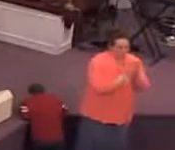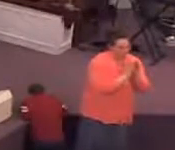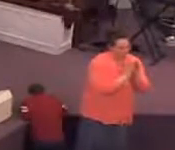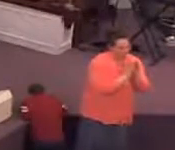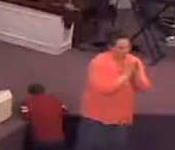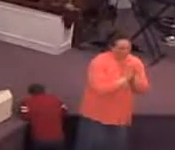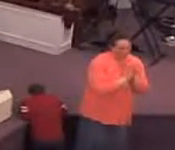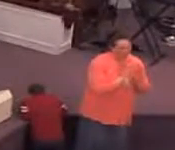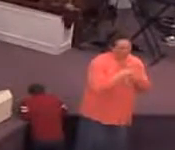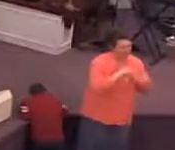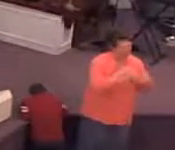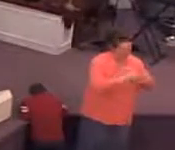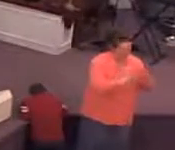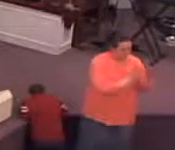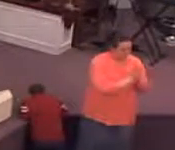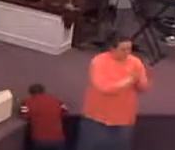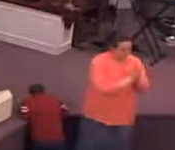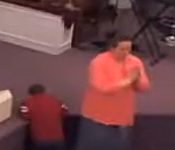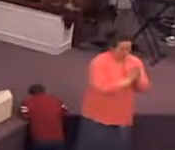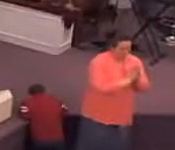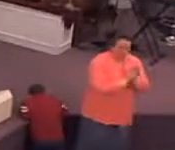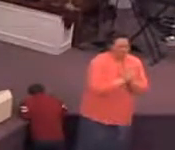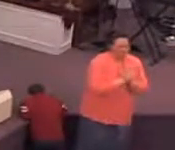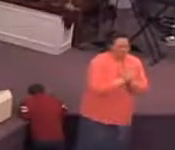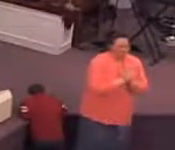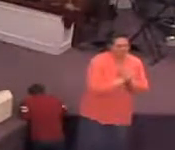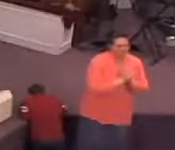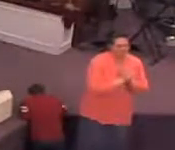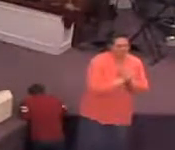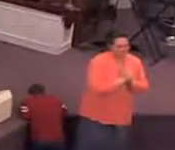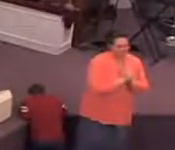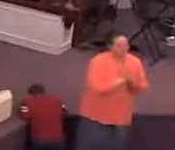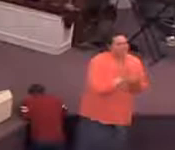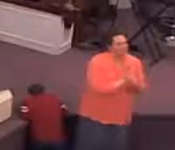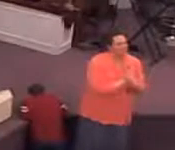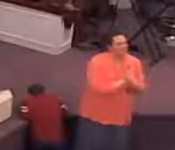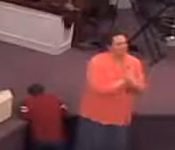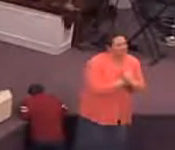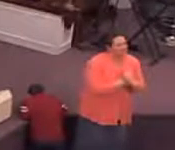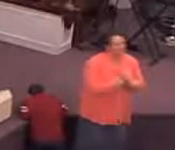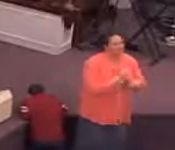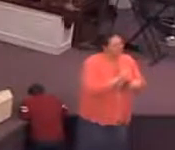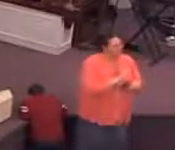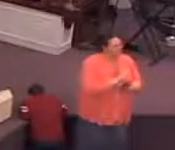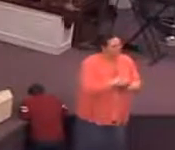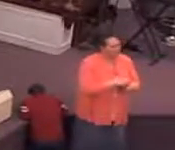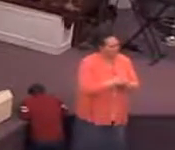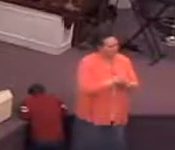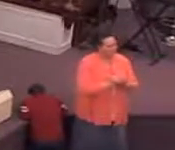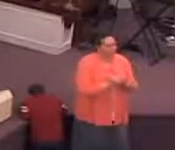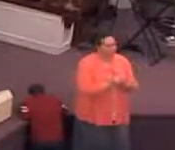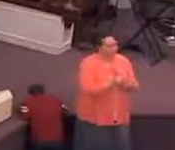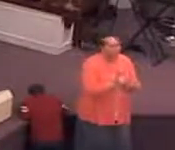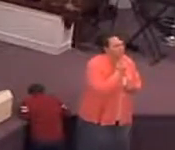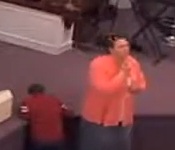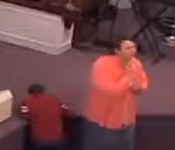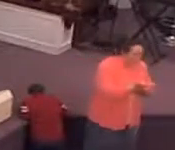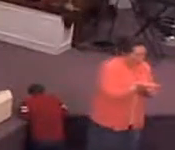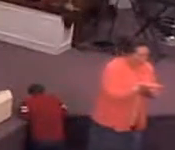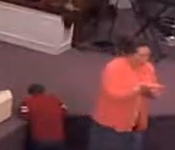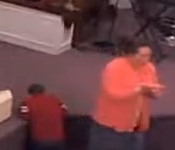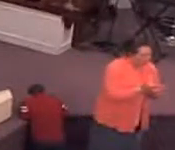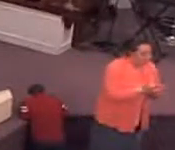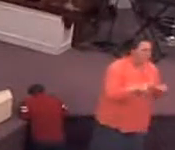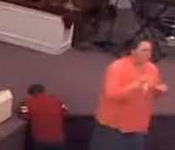after we pray tonight, why don't we take time to express a few kind words that is real to our brothers and sisters here tonight.